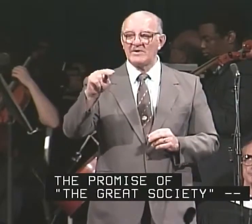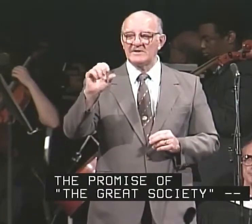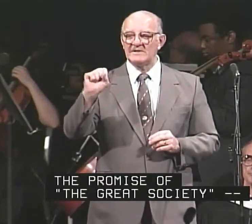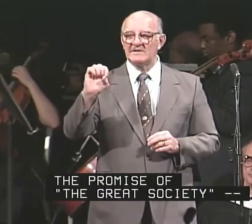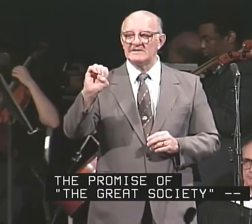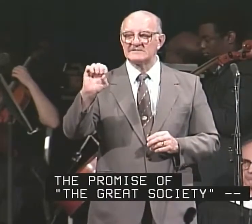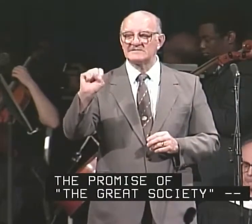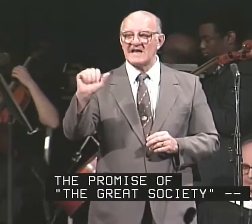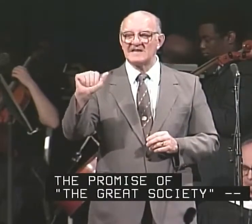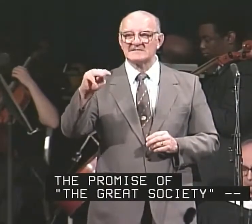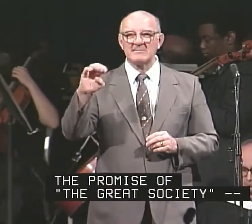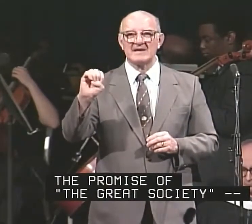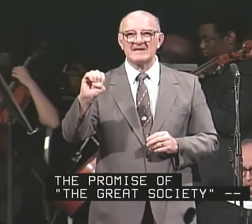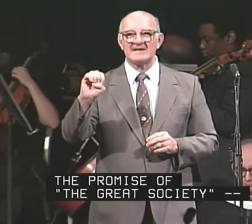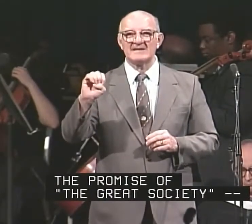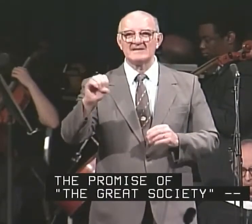open sesame.